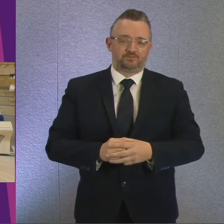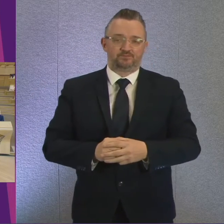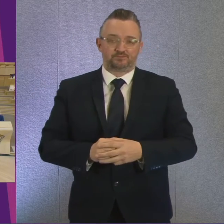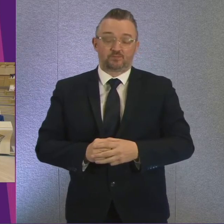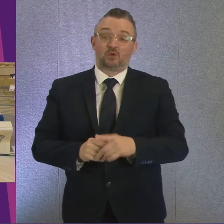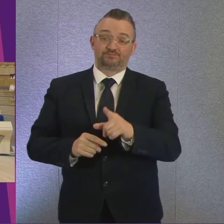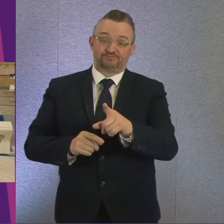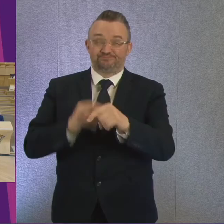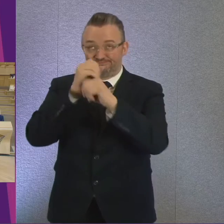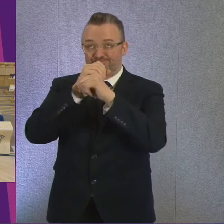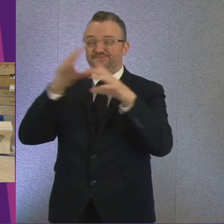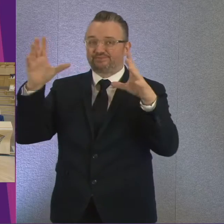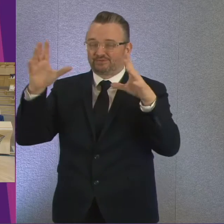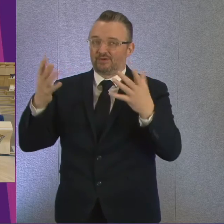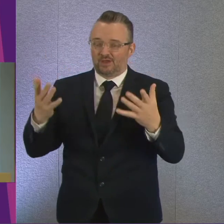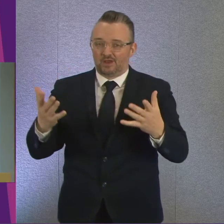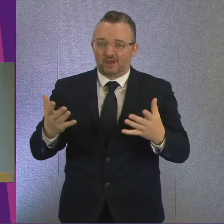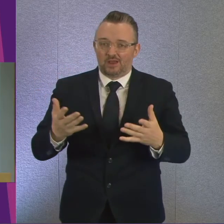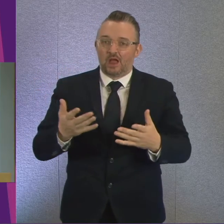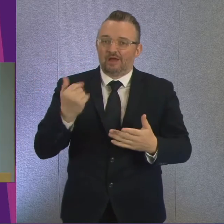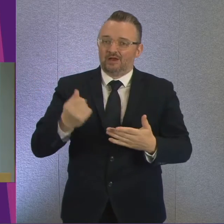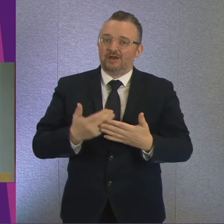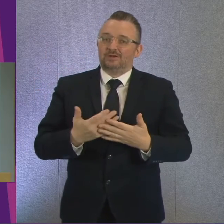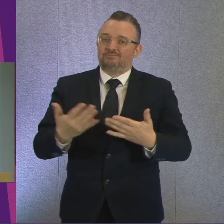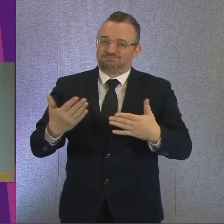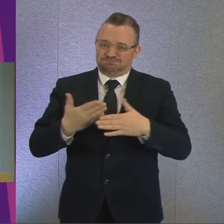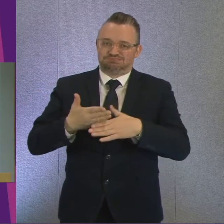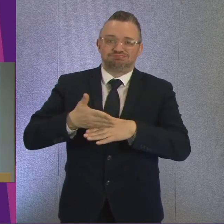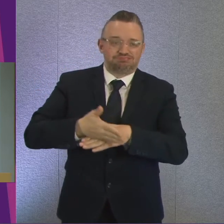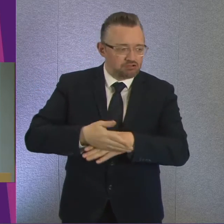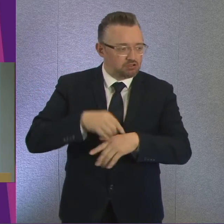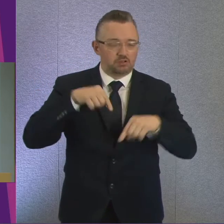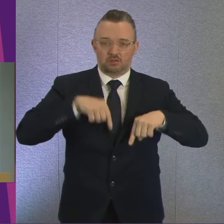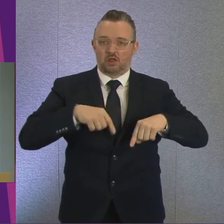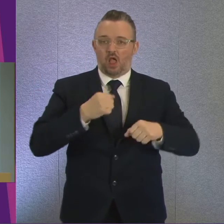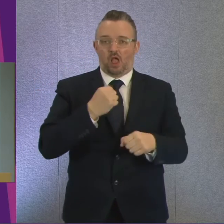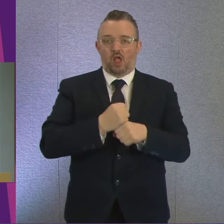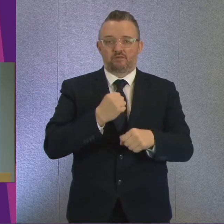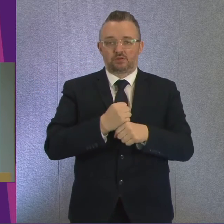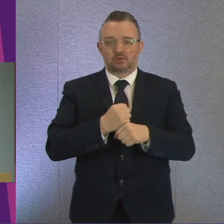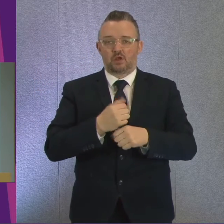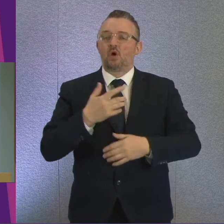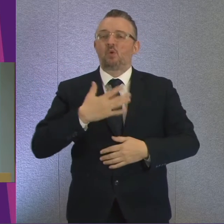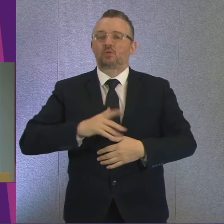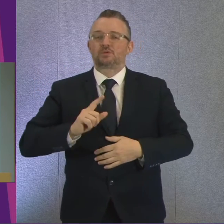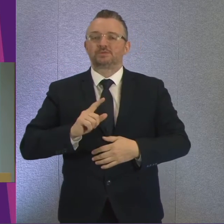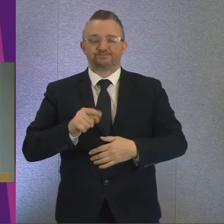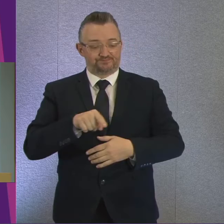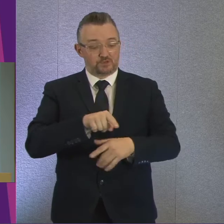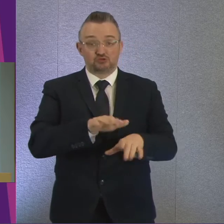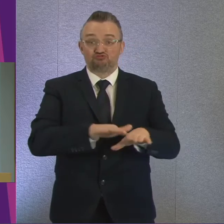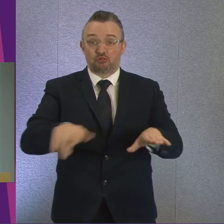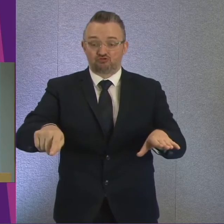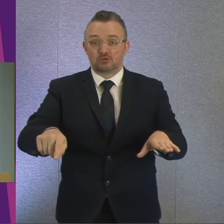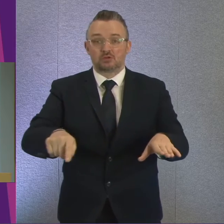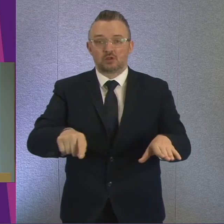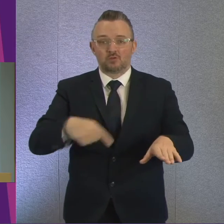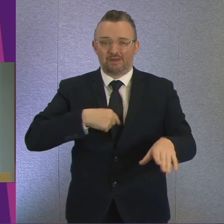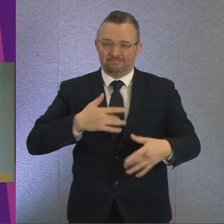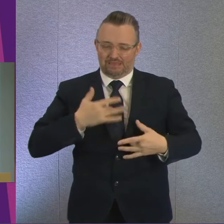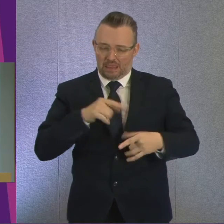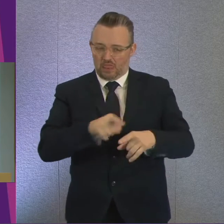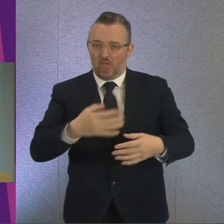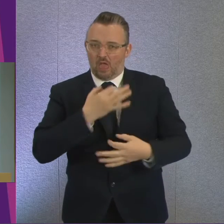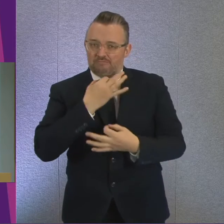you can imagine, there's a great deal of work going on in government to identify and to support and to reach those children that we would consider to